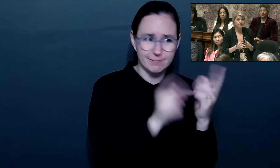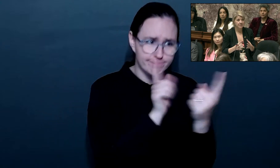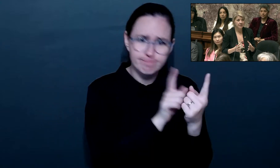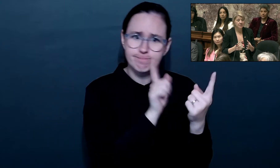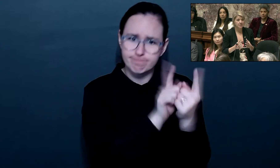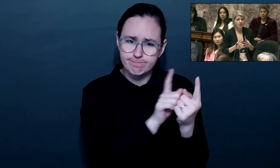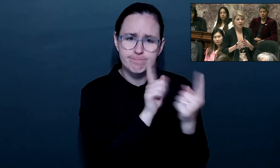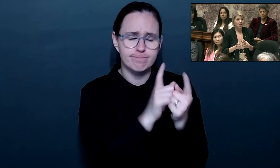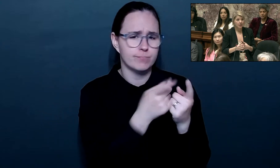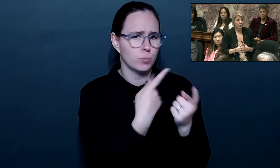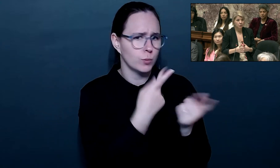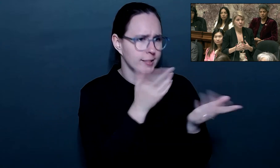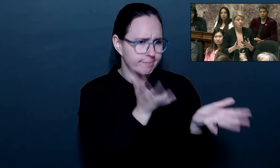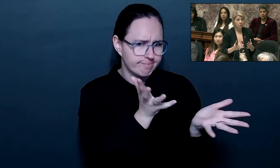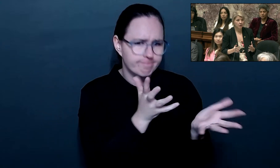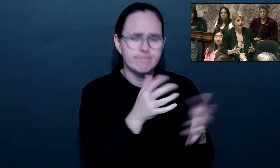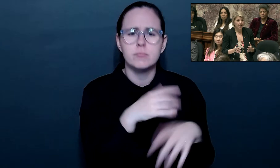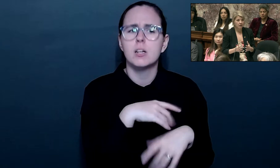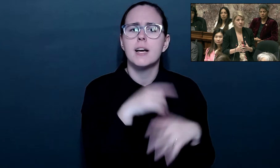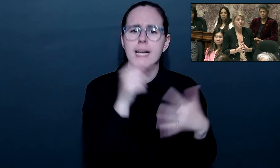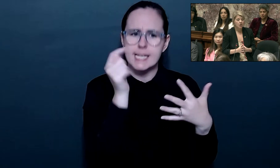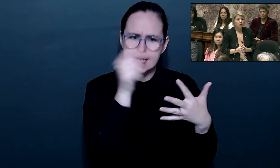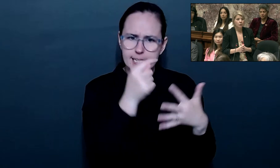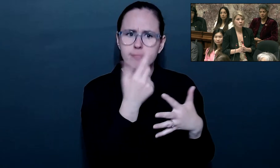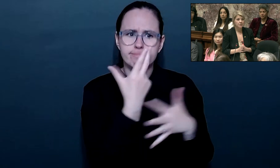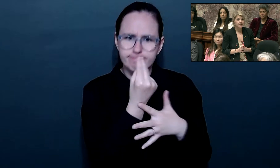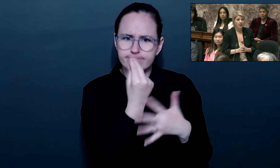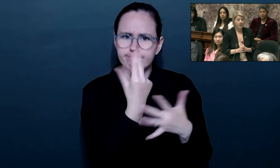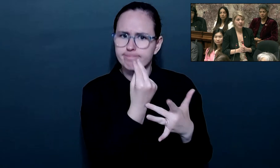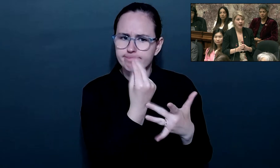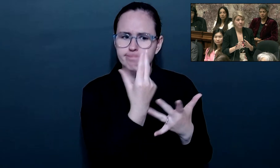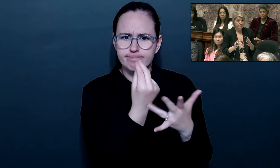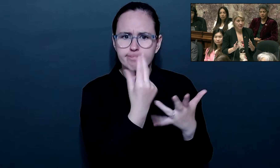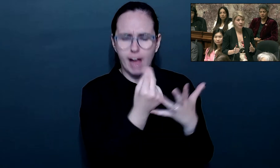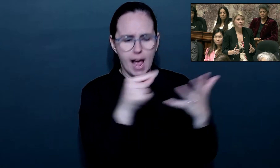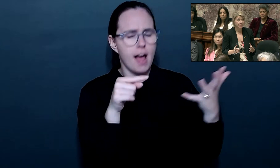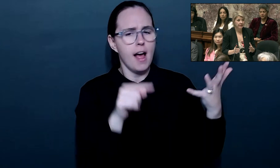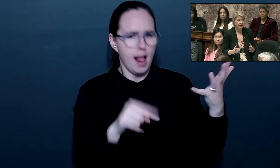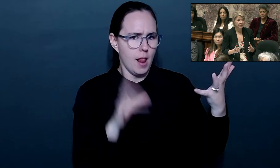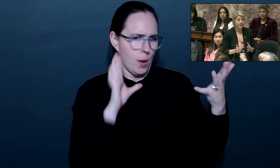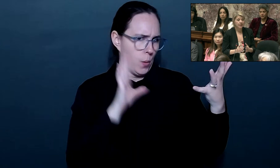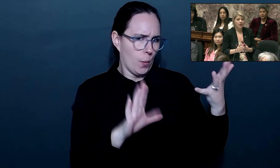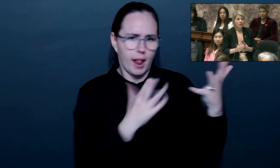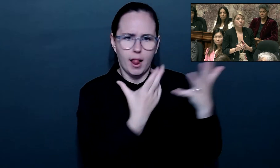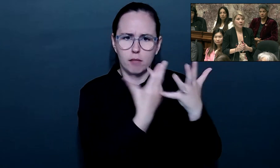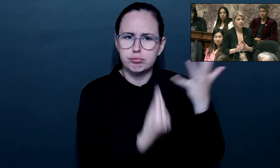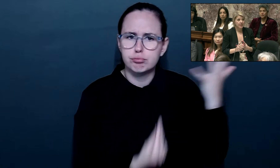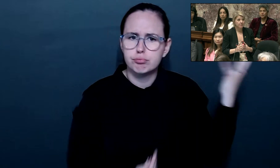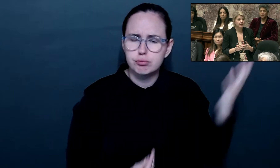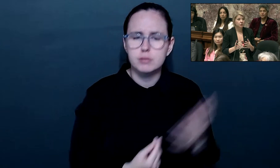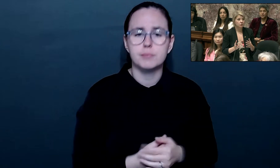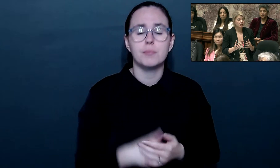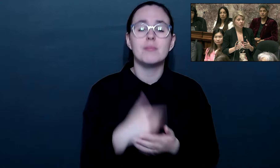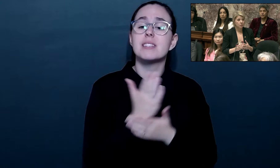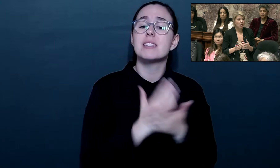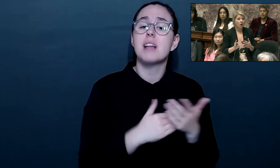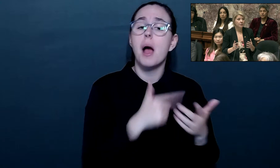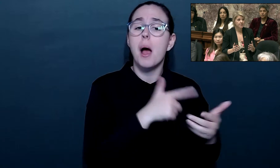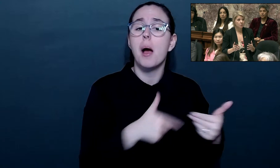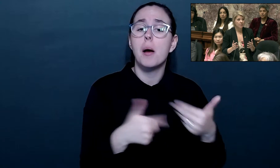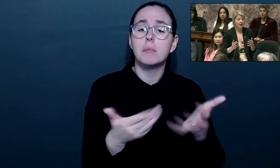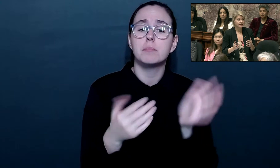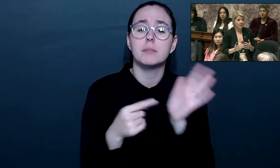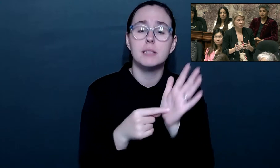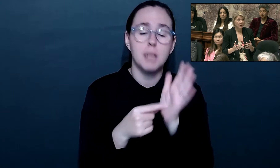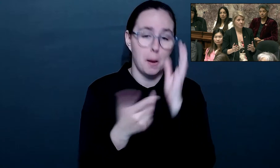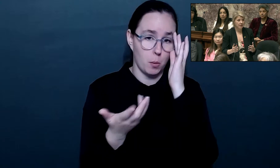workers visit youth who are in care. Those have been completed. The Representative of Children and Youth